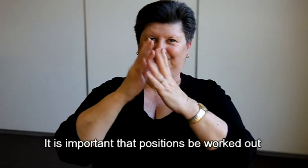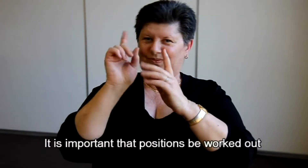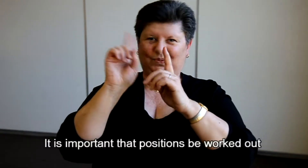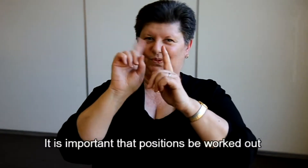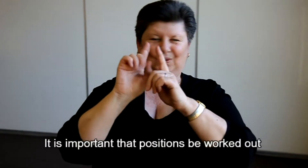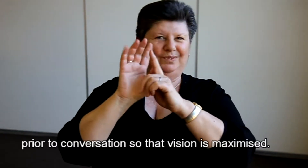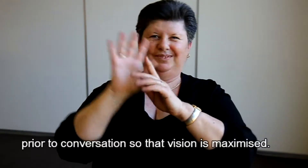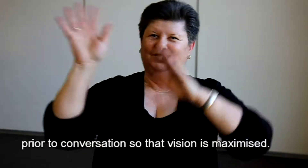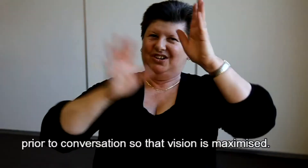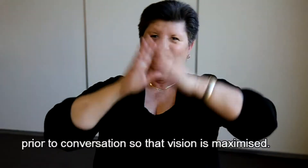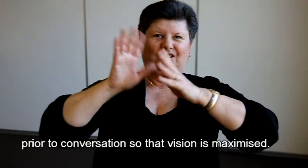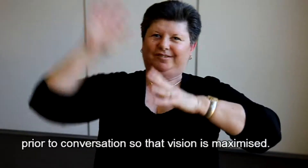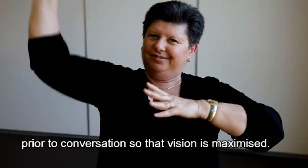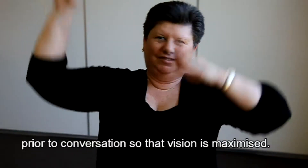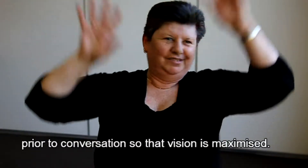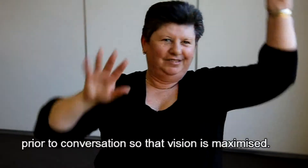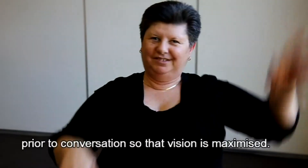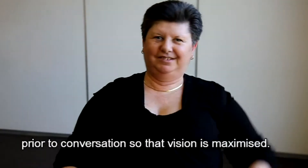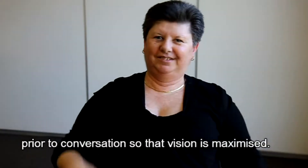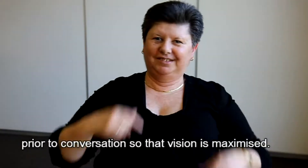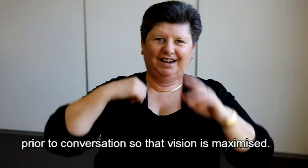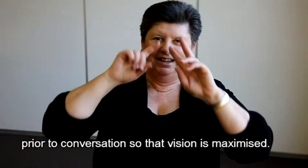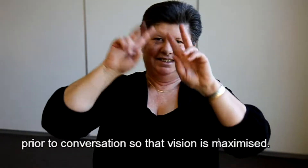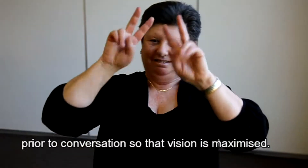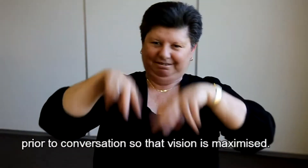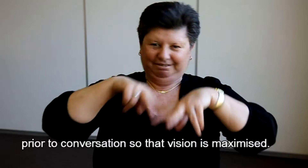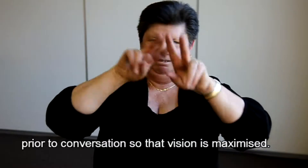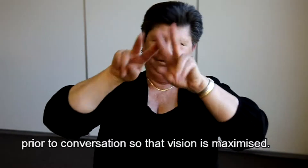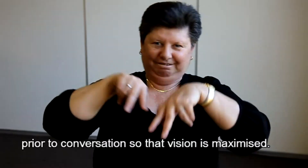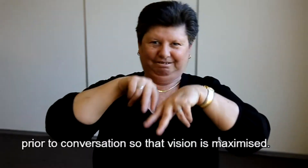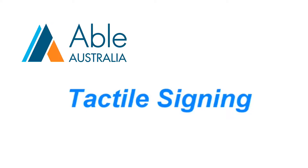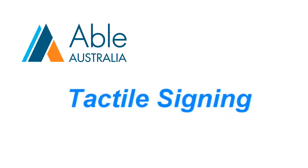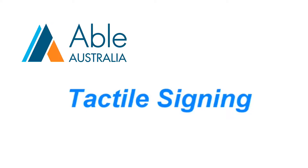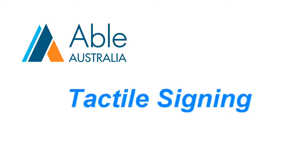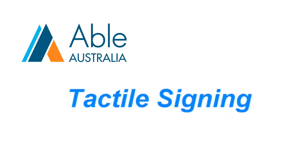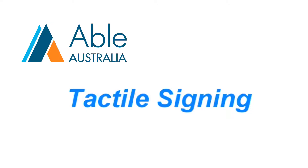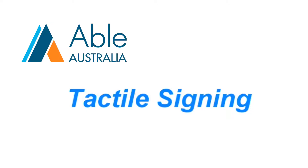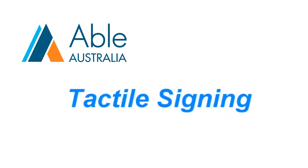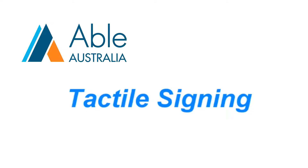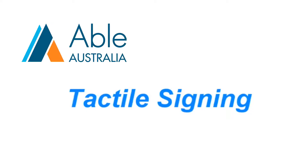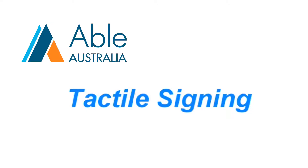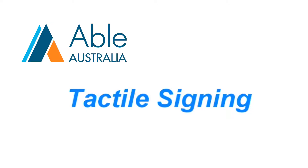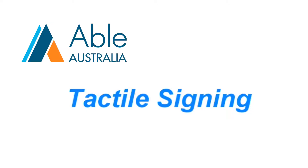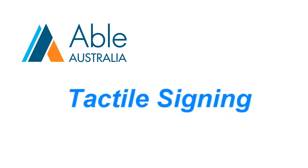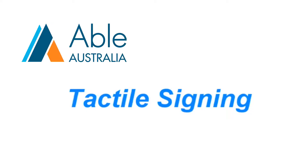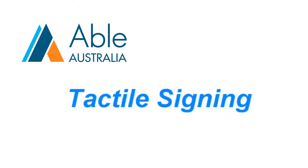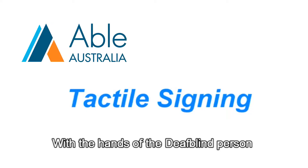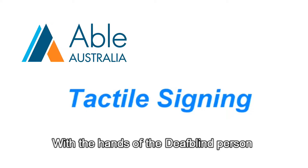worked out prior to conversation so that vision is maximized. Tactile. With the hands